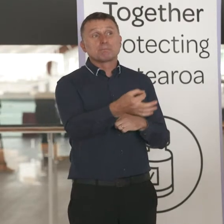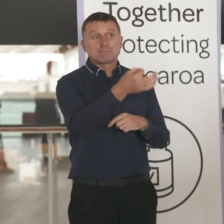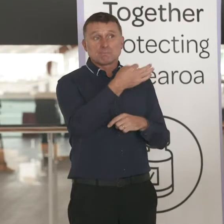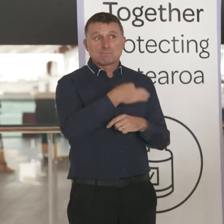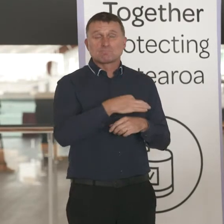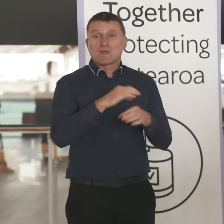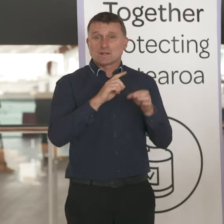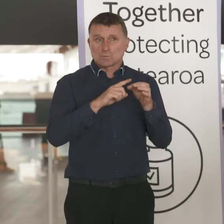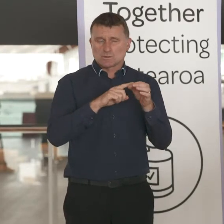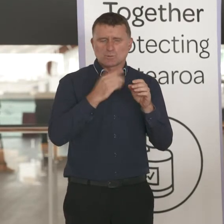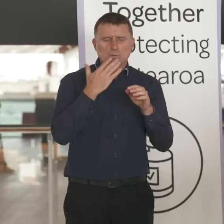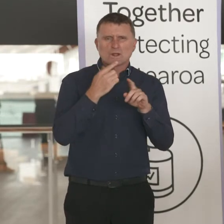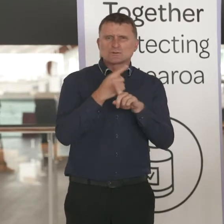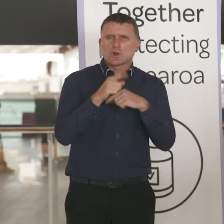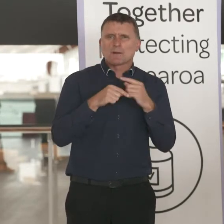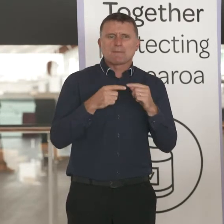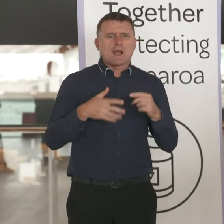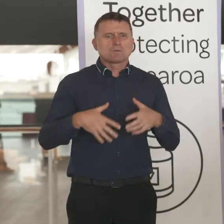example, for pregnant women or